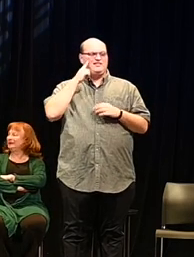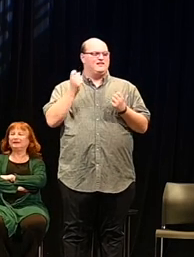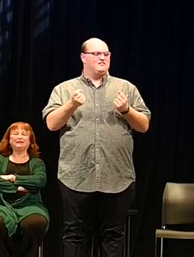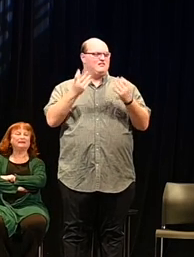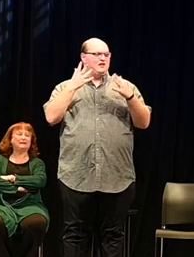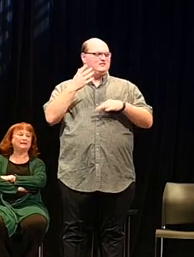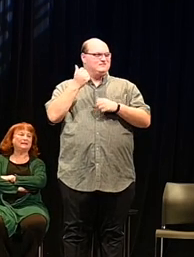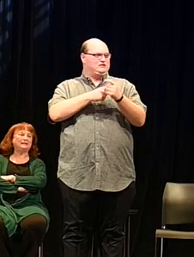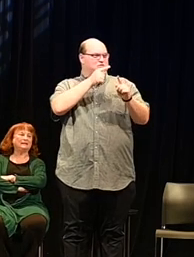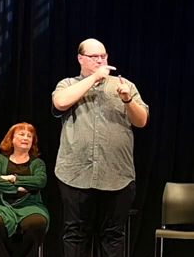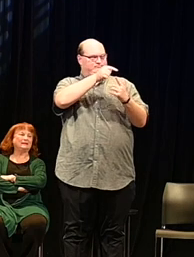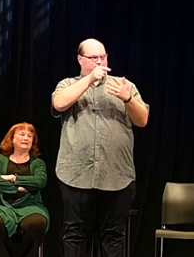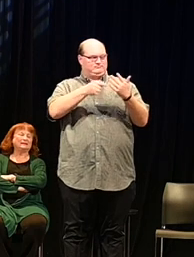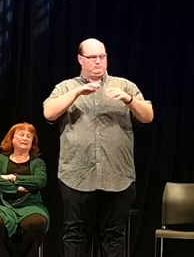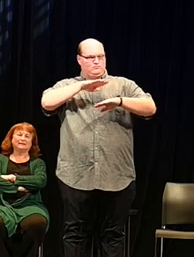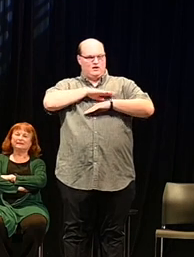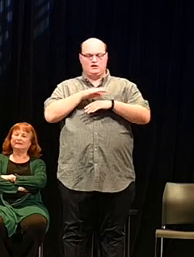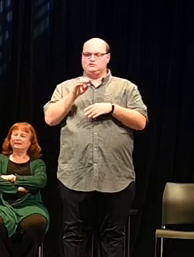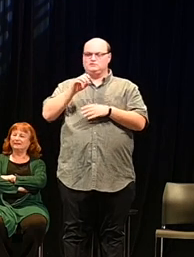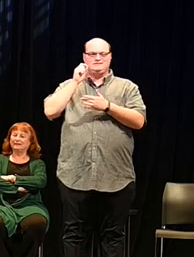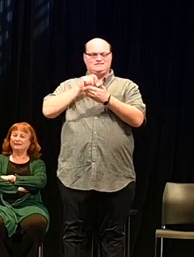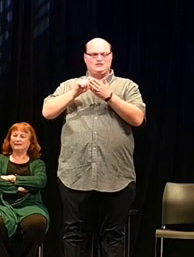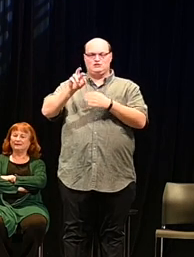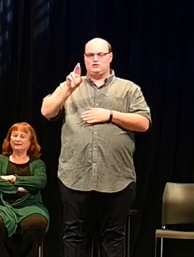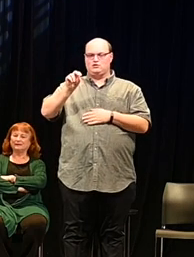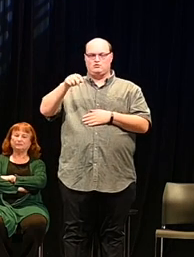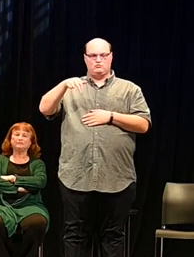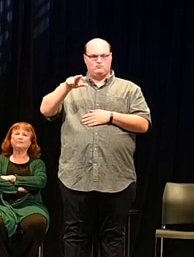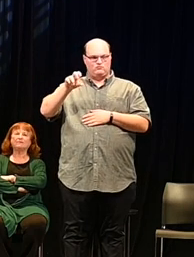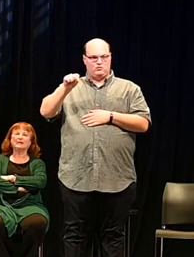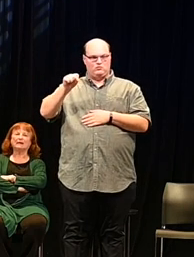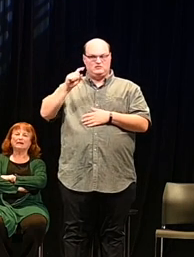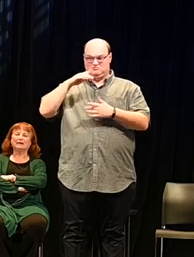the elements that Secretary Roque spoke to.